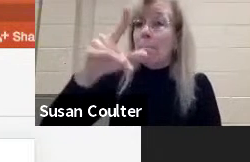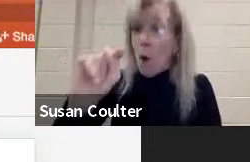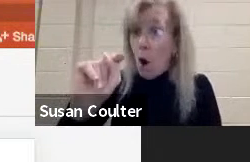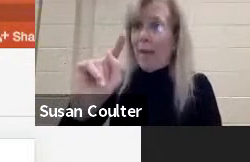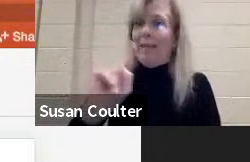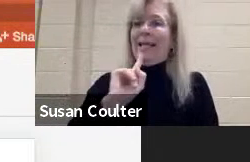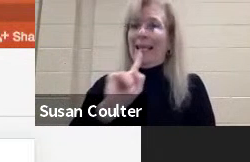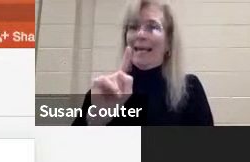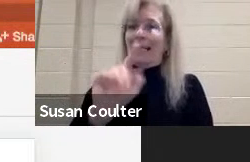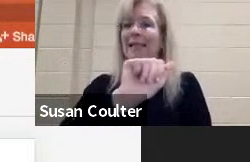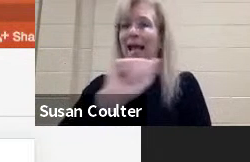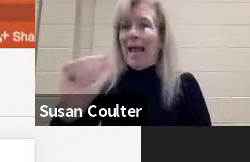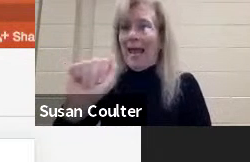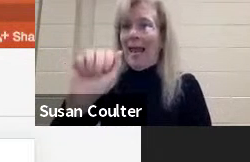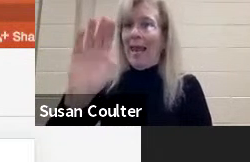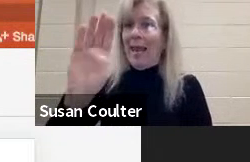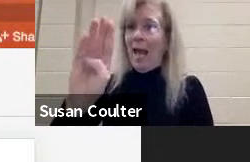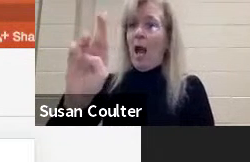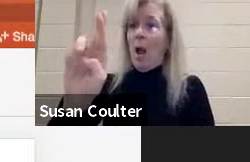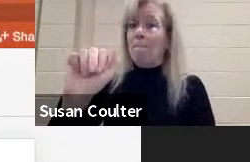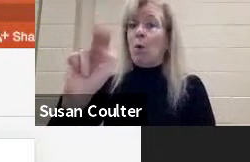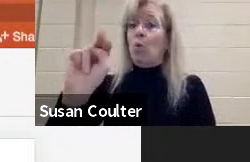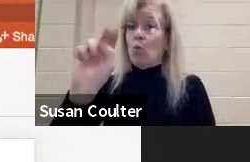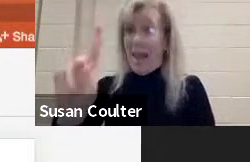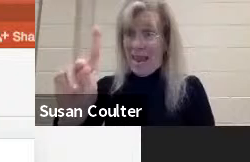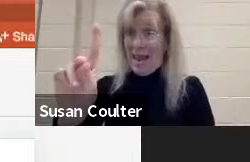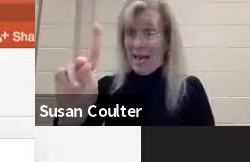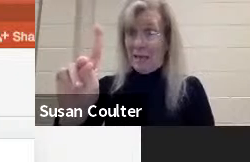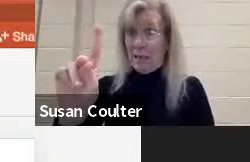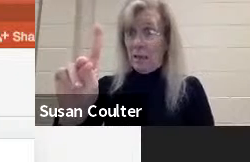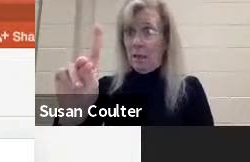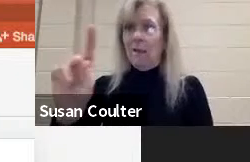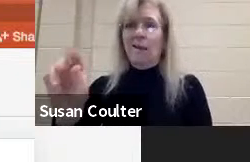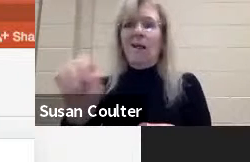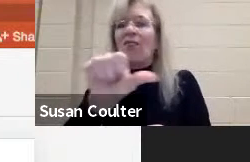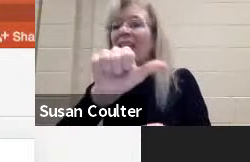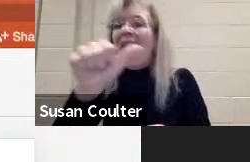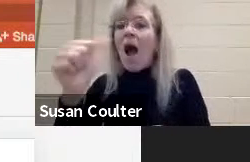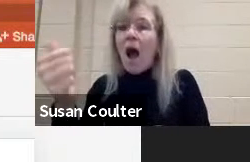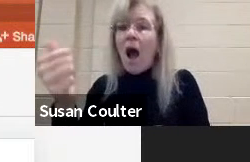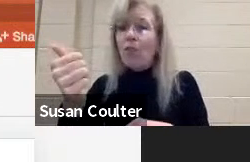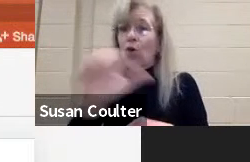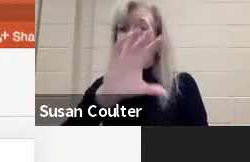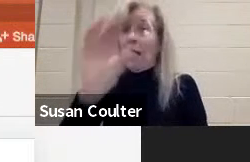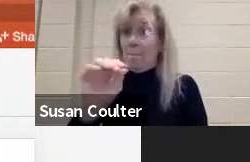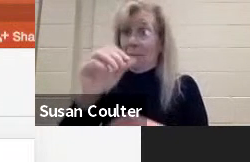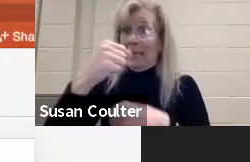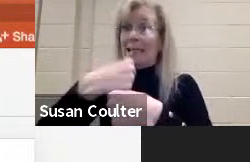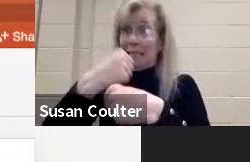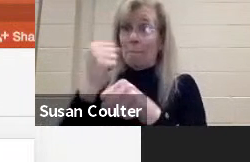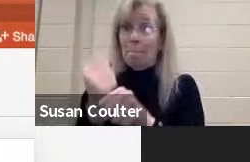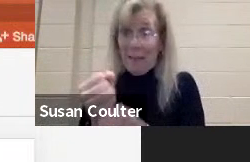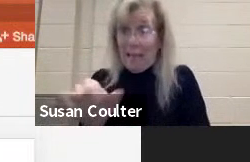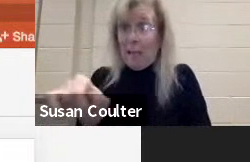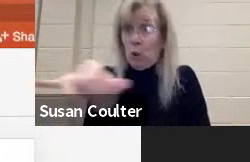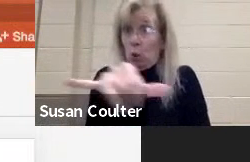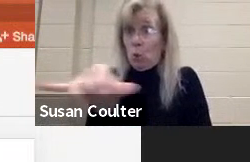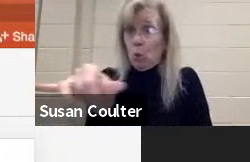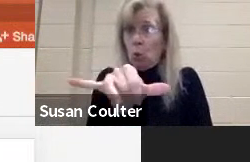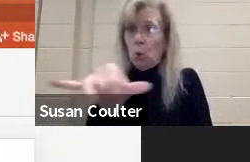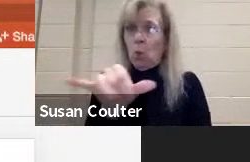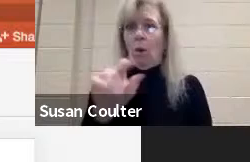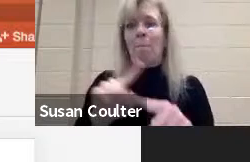Instant Pot is a brand. The other companies